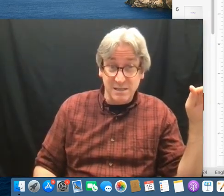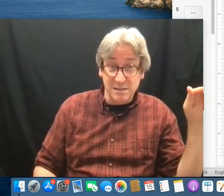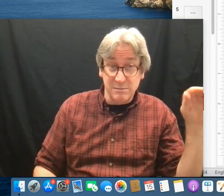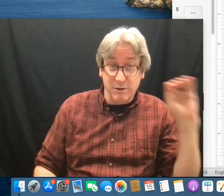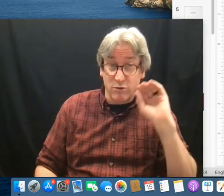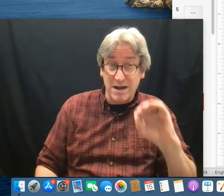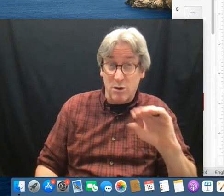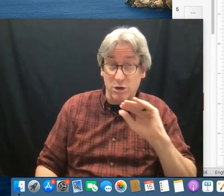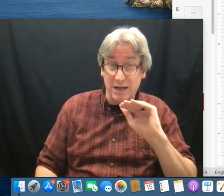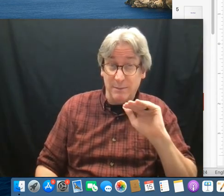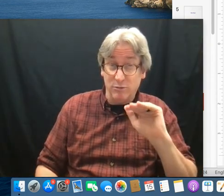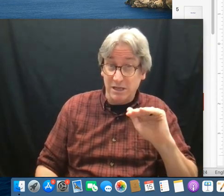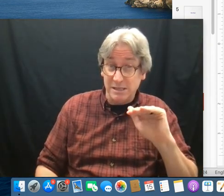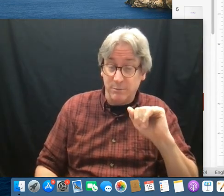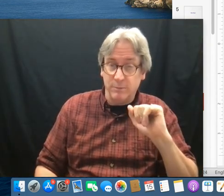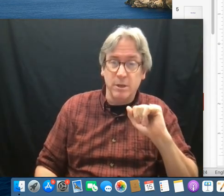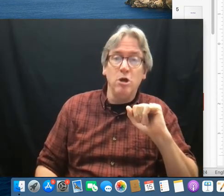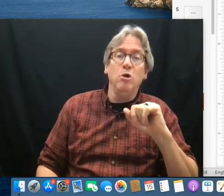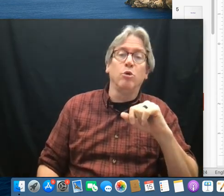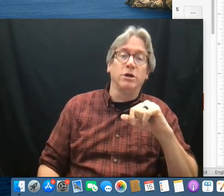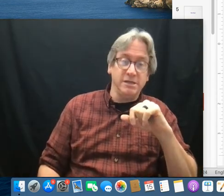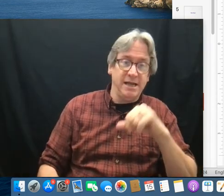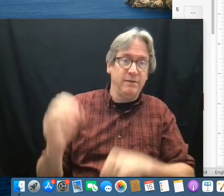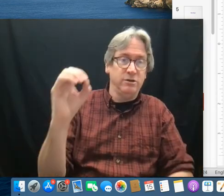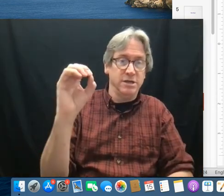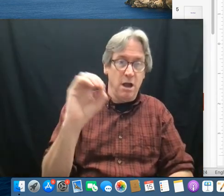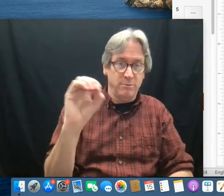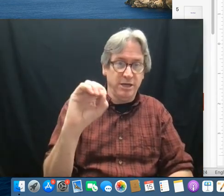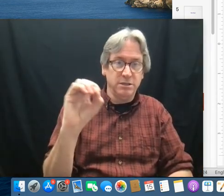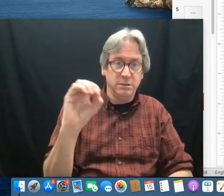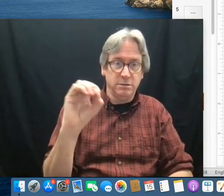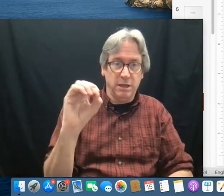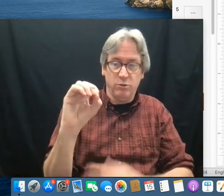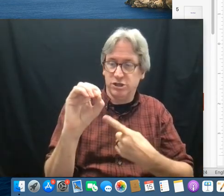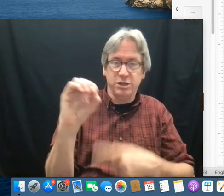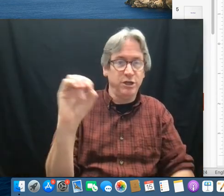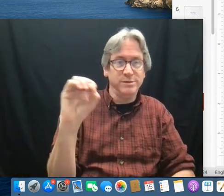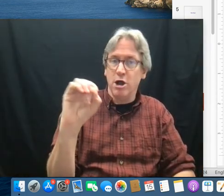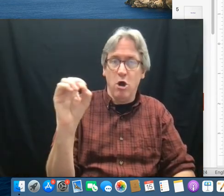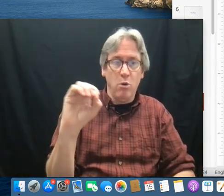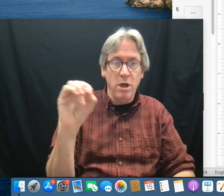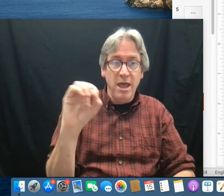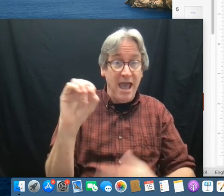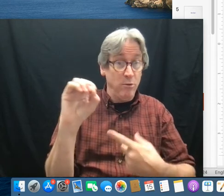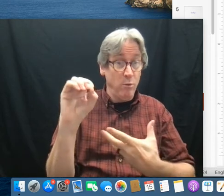grammar. It kind of depends on what you're talking about. Grammatical structure.